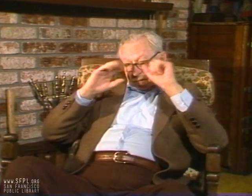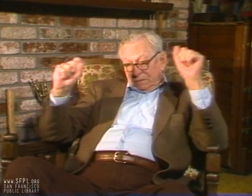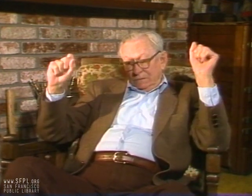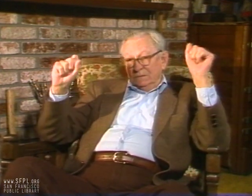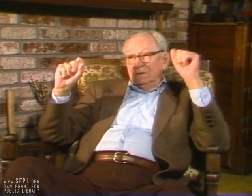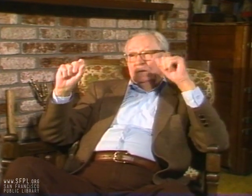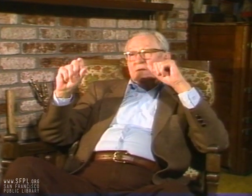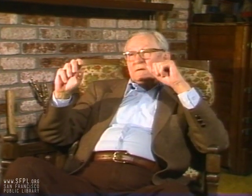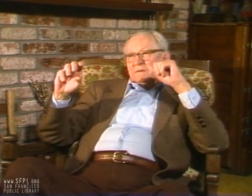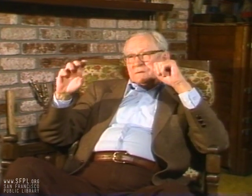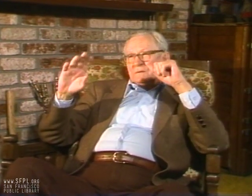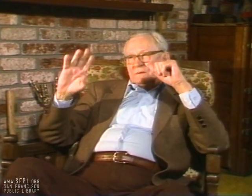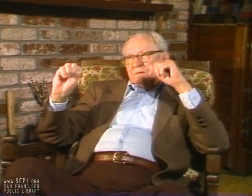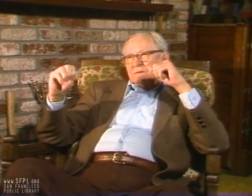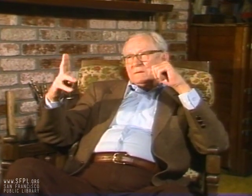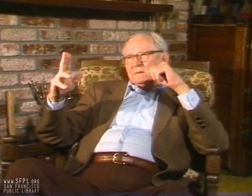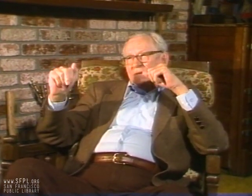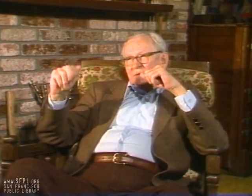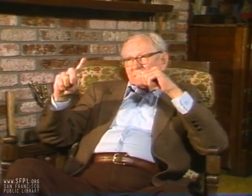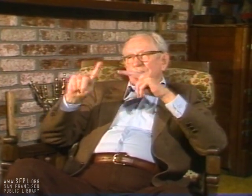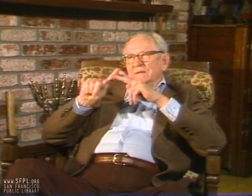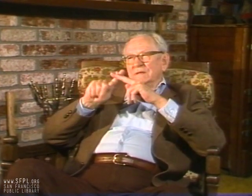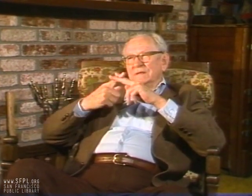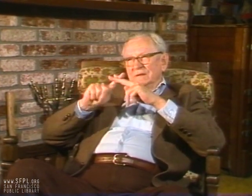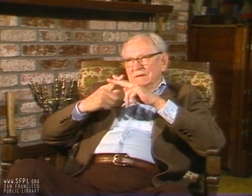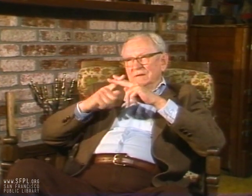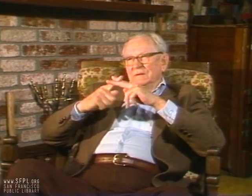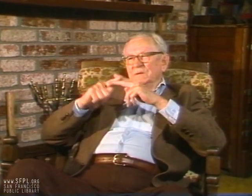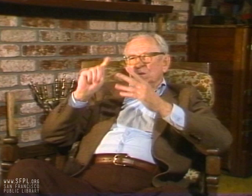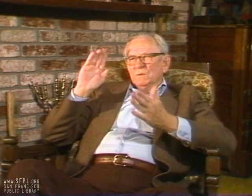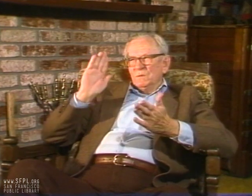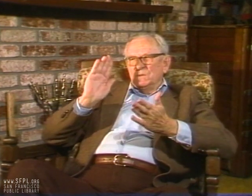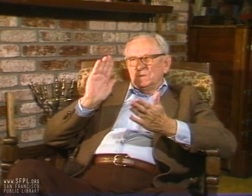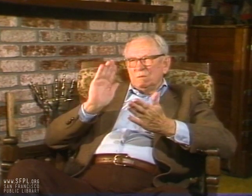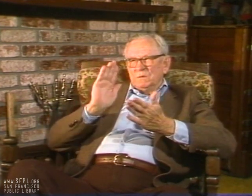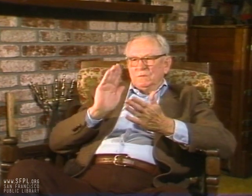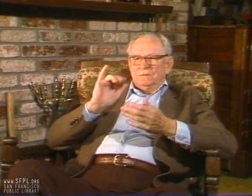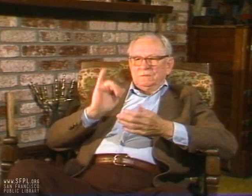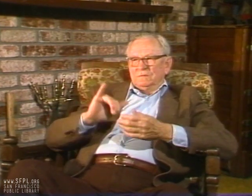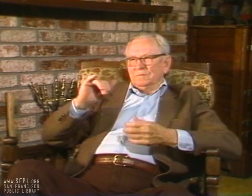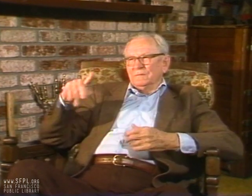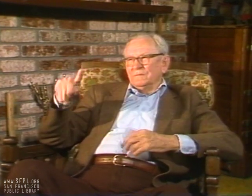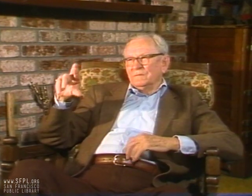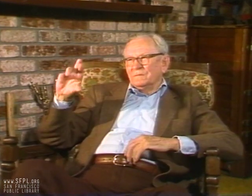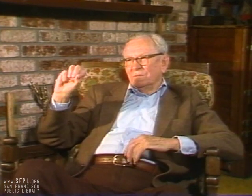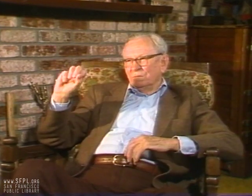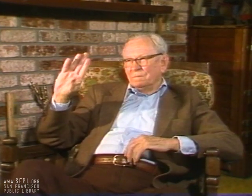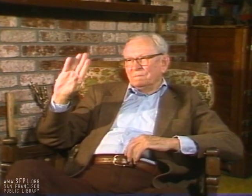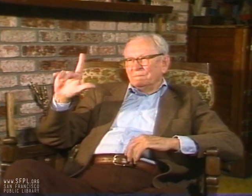When I came into office for my term as president, NAD had begun to resolve this